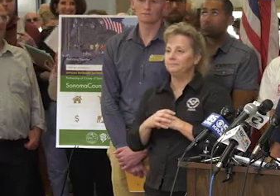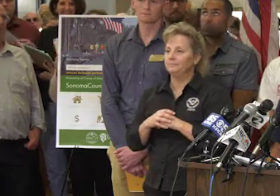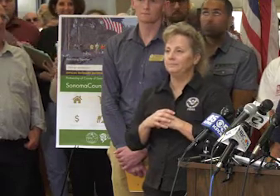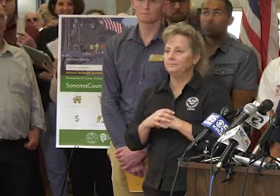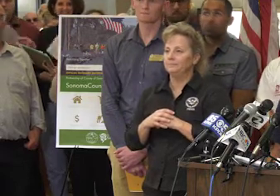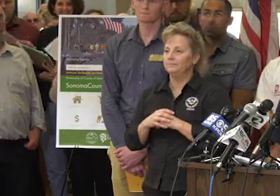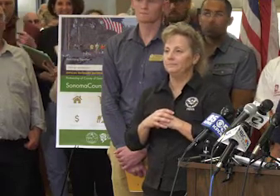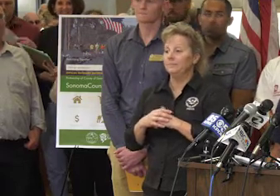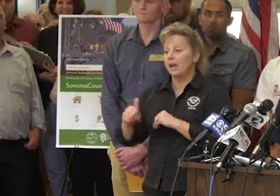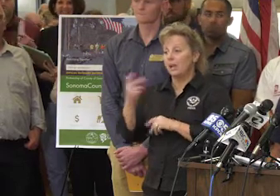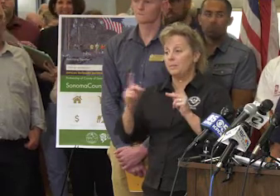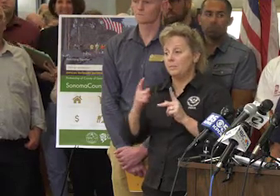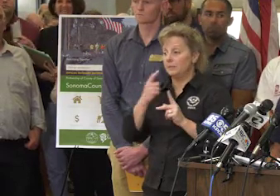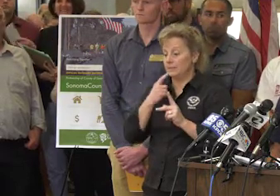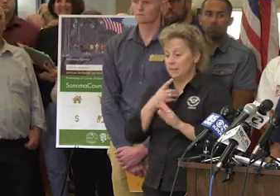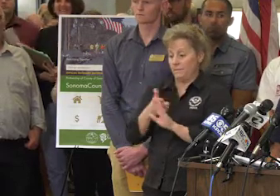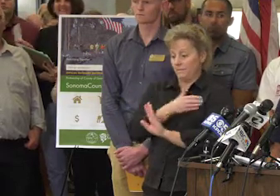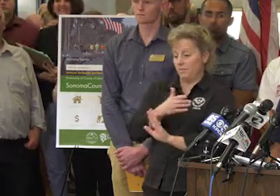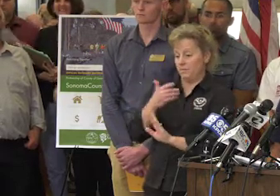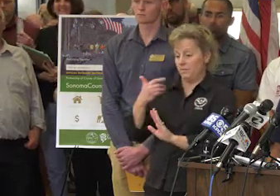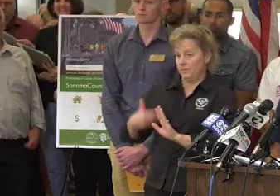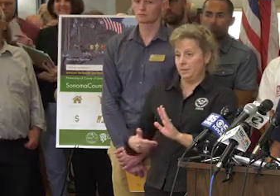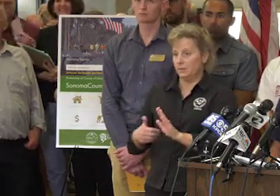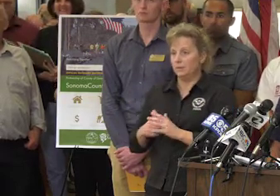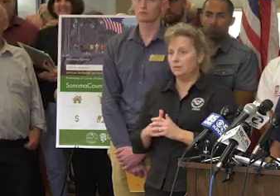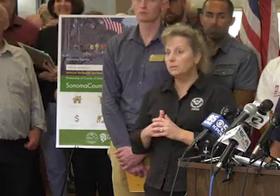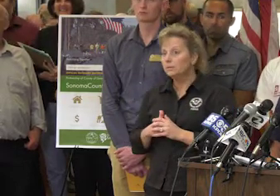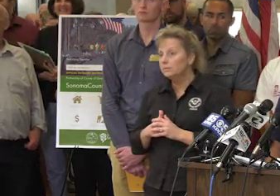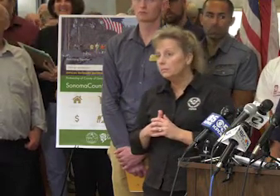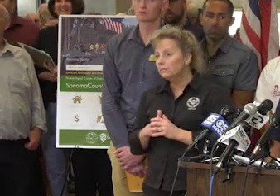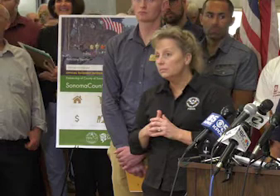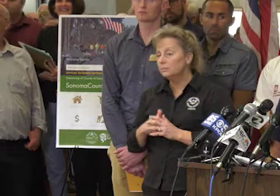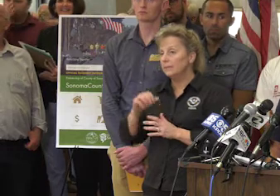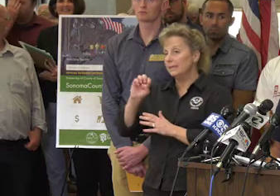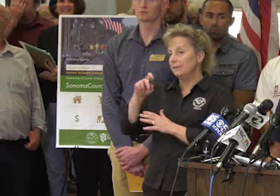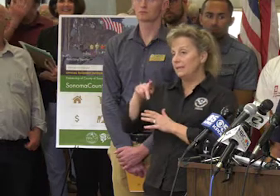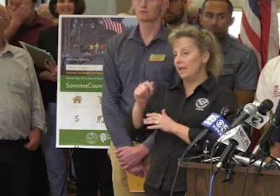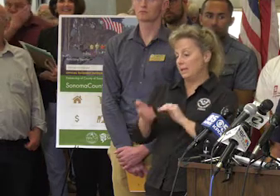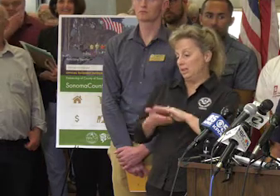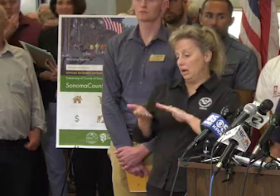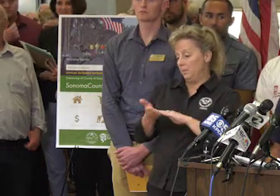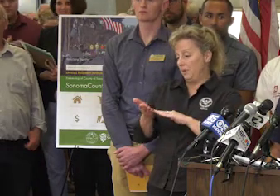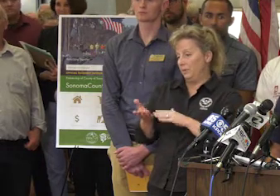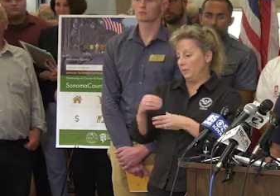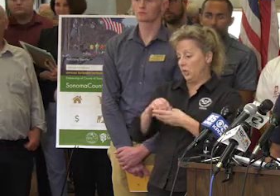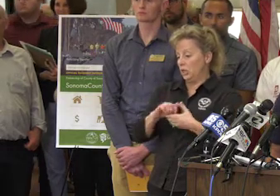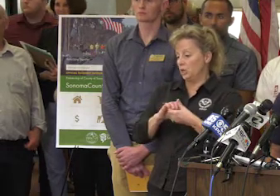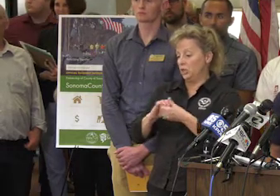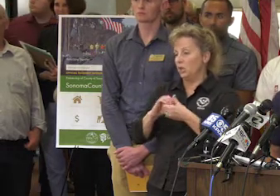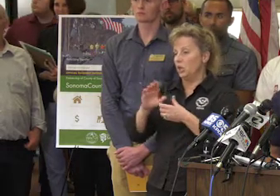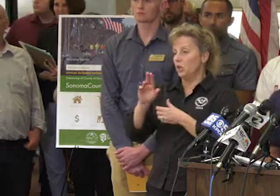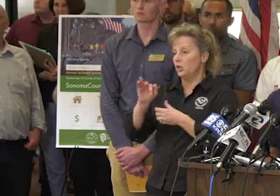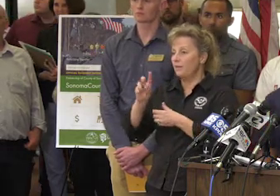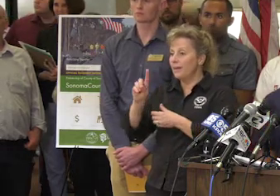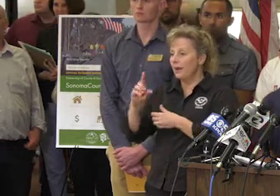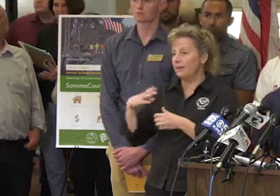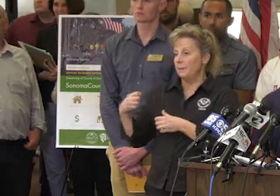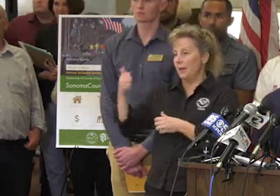as others before have said before me, that EPA is operating within a unified command structure, so